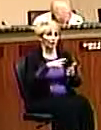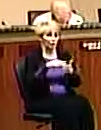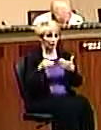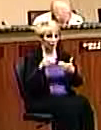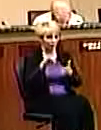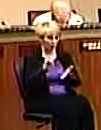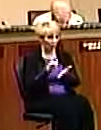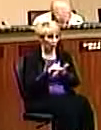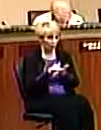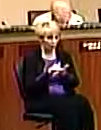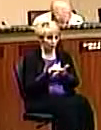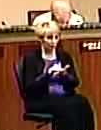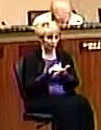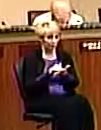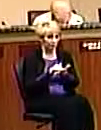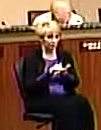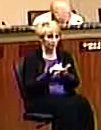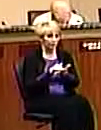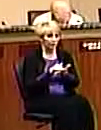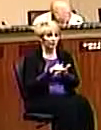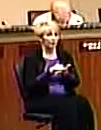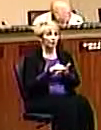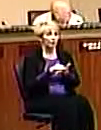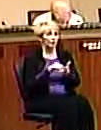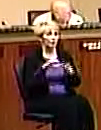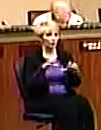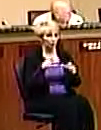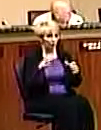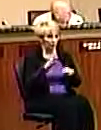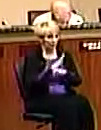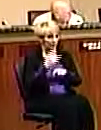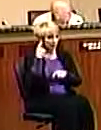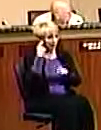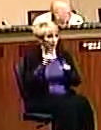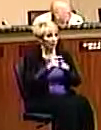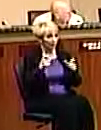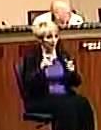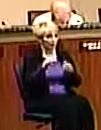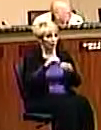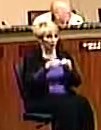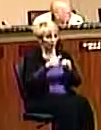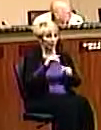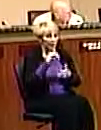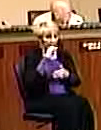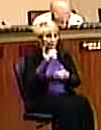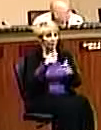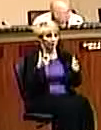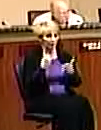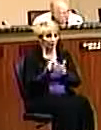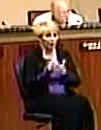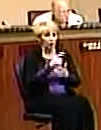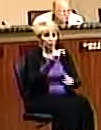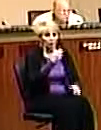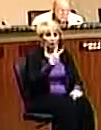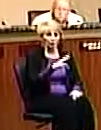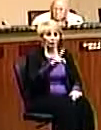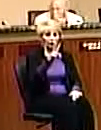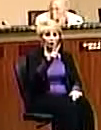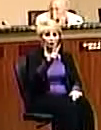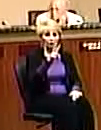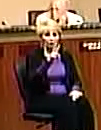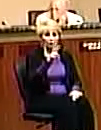those. Do a lot of business, though, but that sounds like a big figure. It is a big figure. 2012,